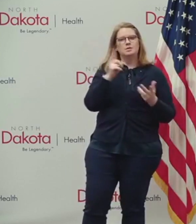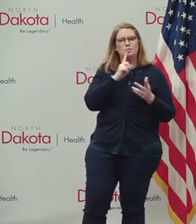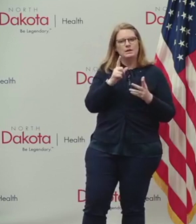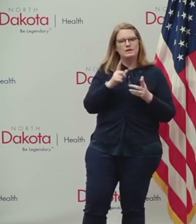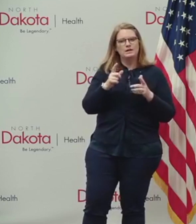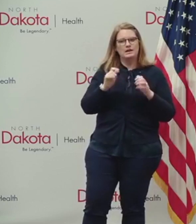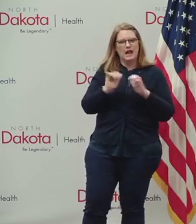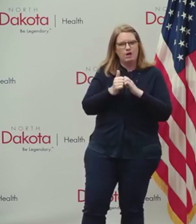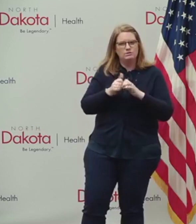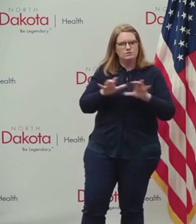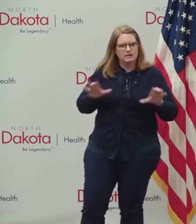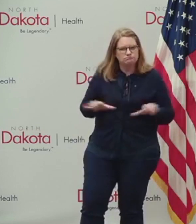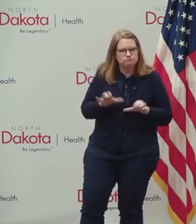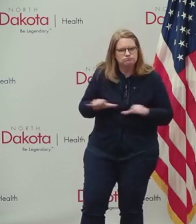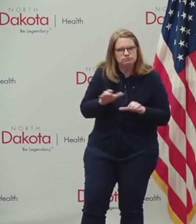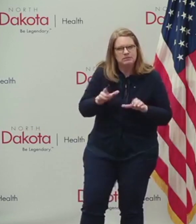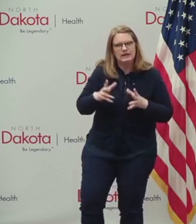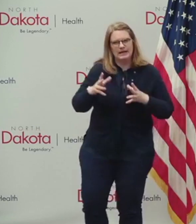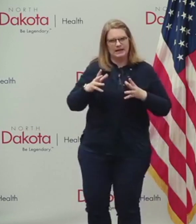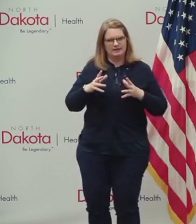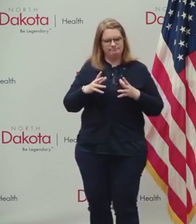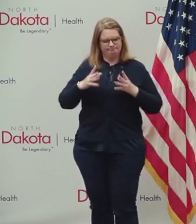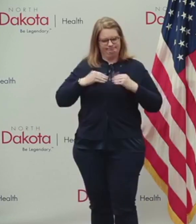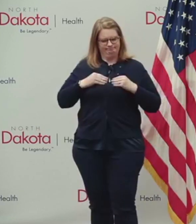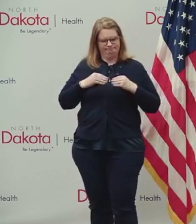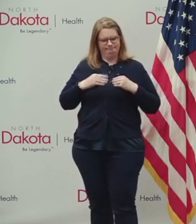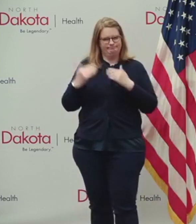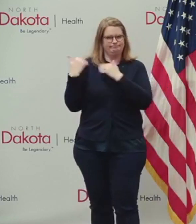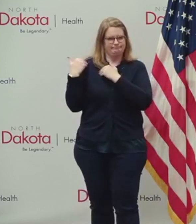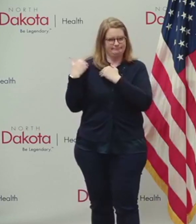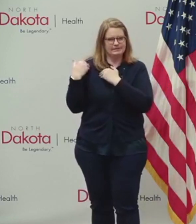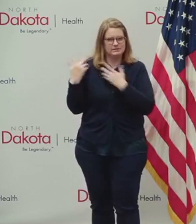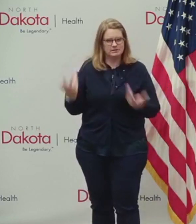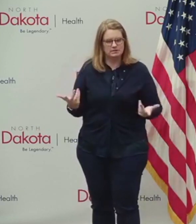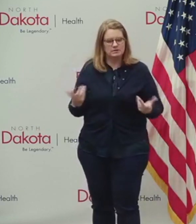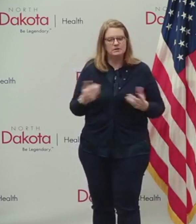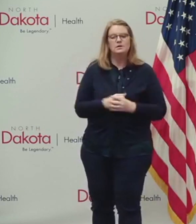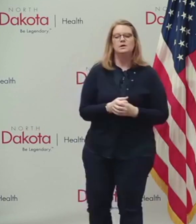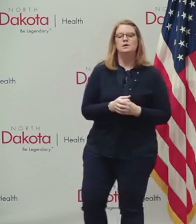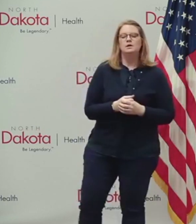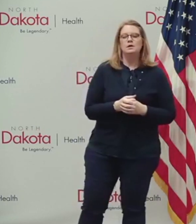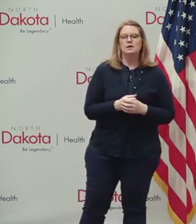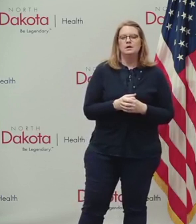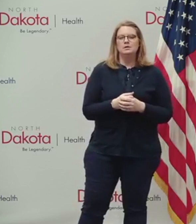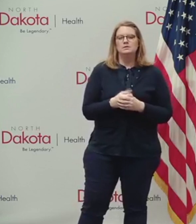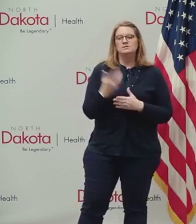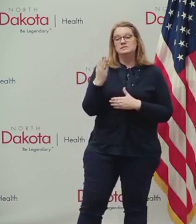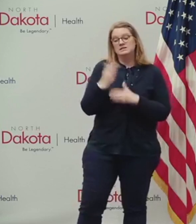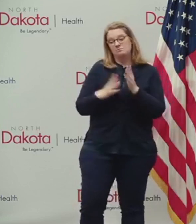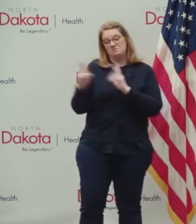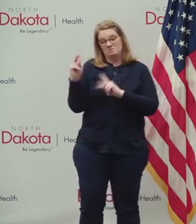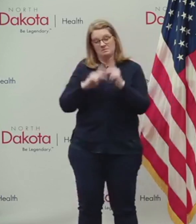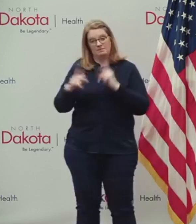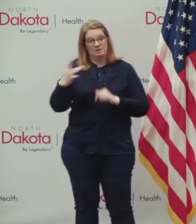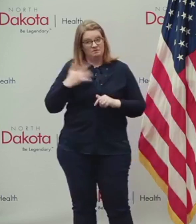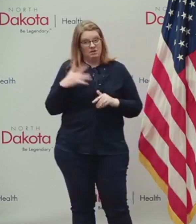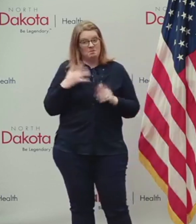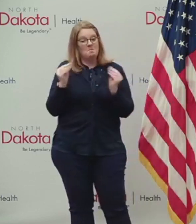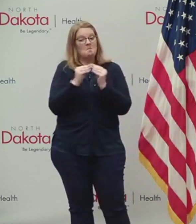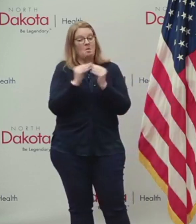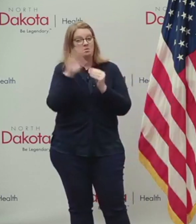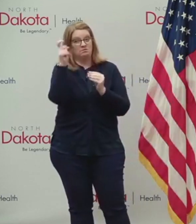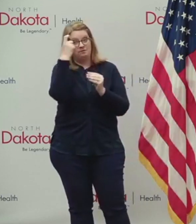actions. Because there's lots of debates about how do you have increased amounts of compliance, and some would argue for more government